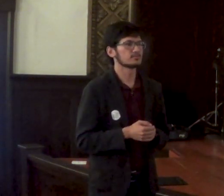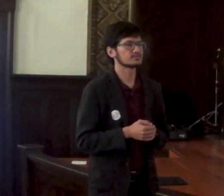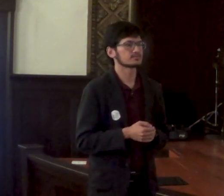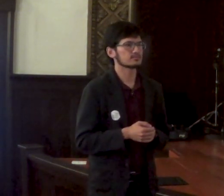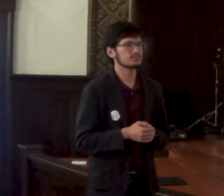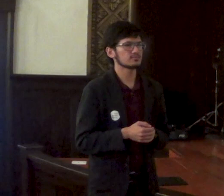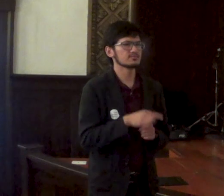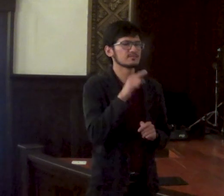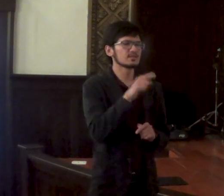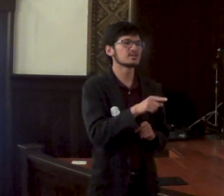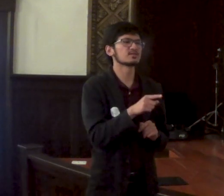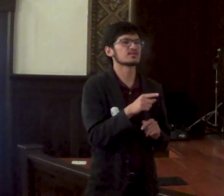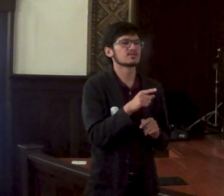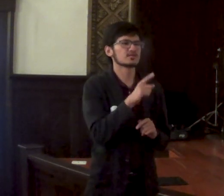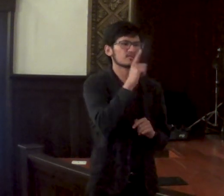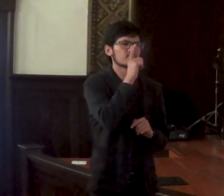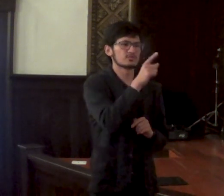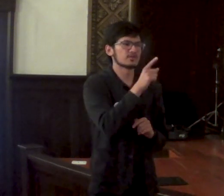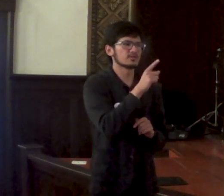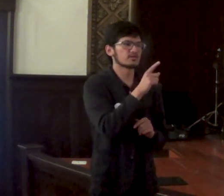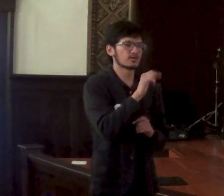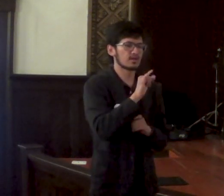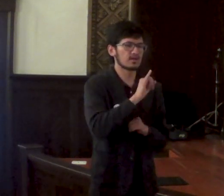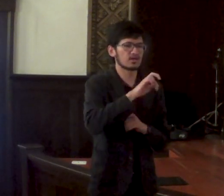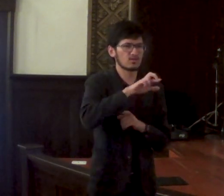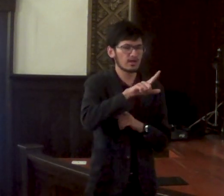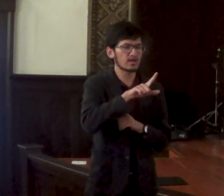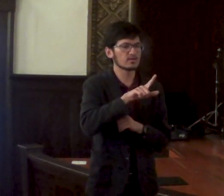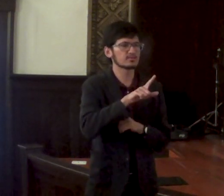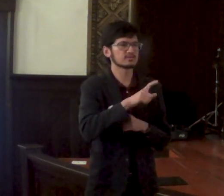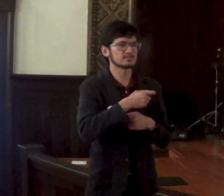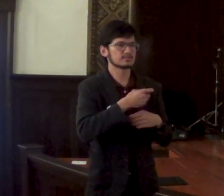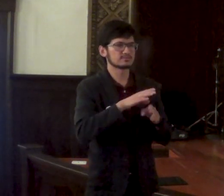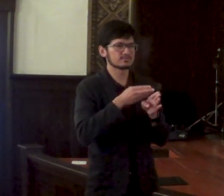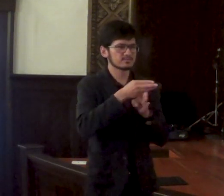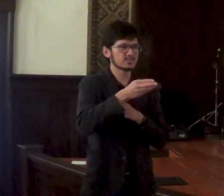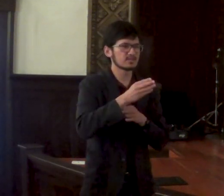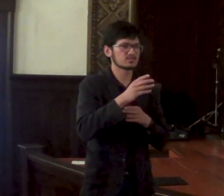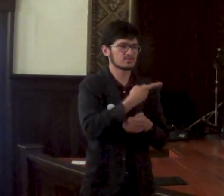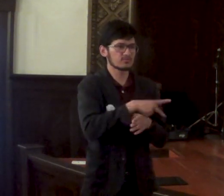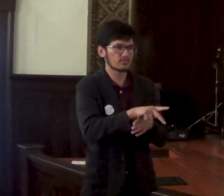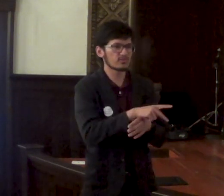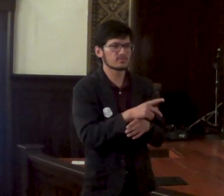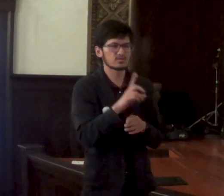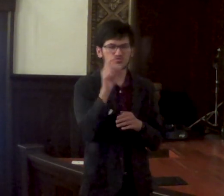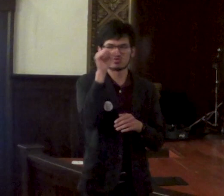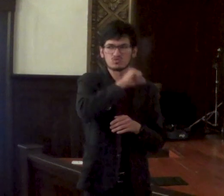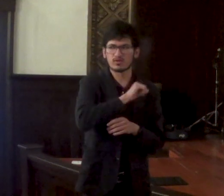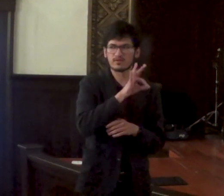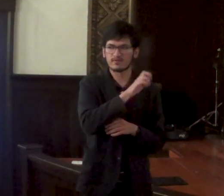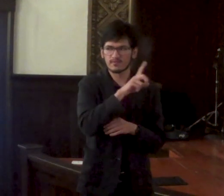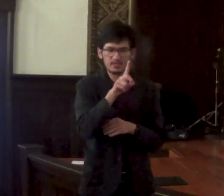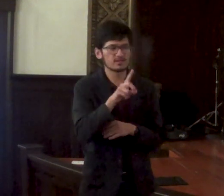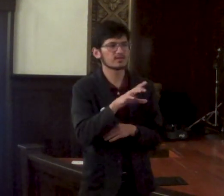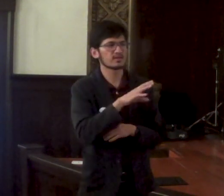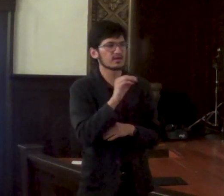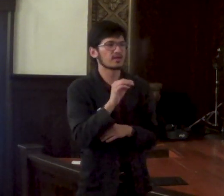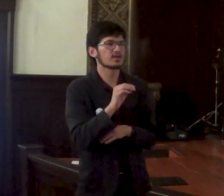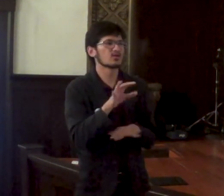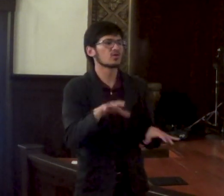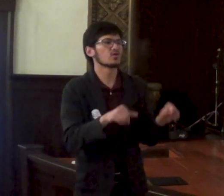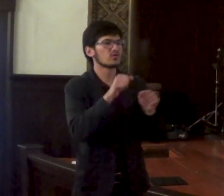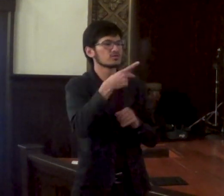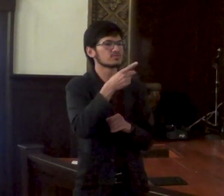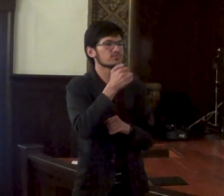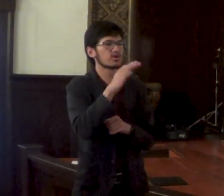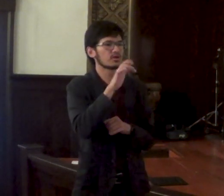Nation. He is author of the books IRL, Nature Poem, Junk, Feed, and co-hosts the podcast Food for